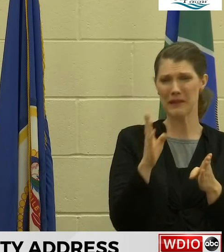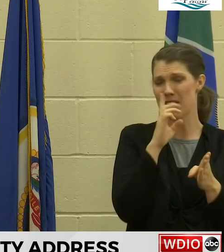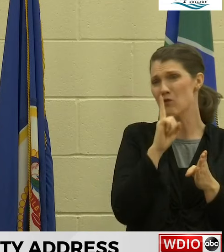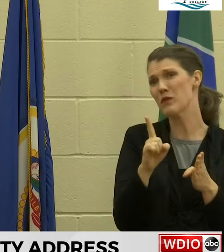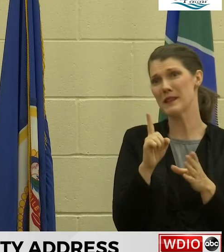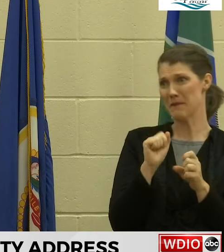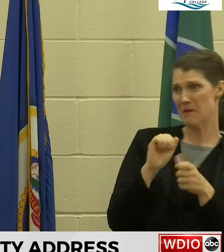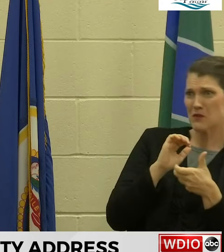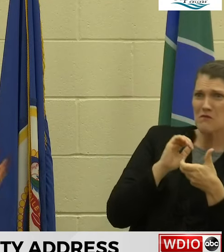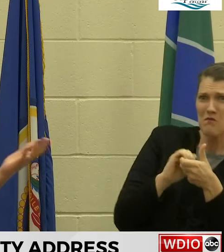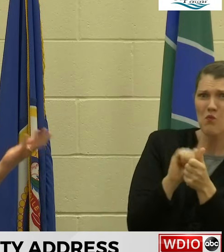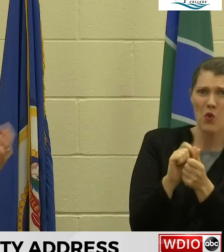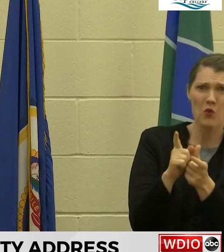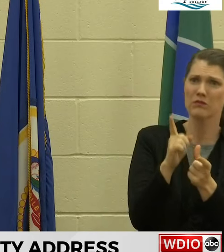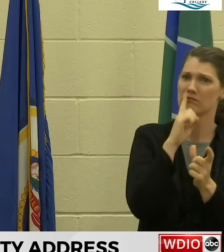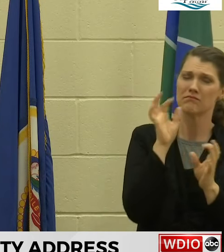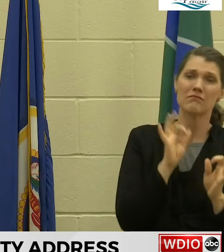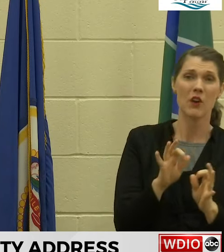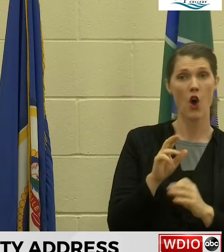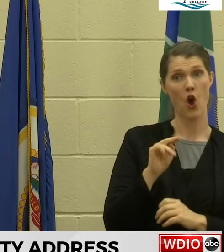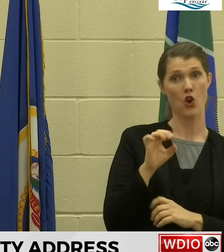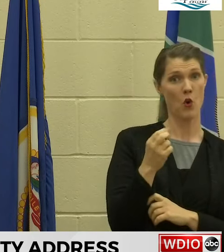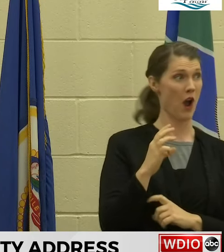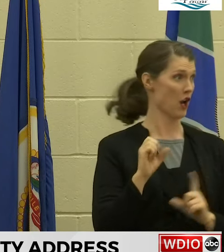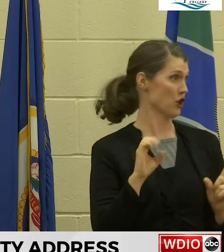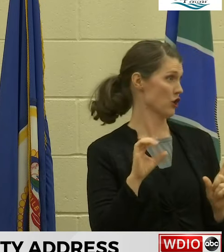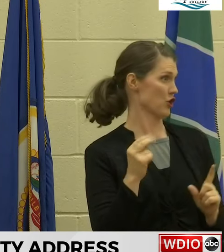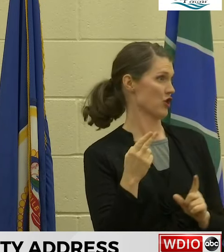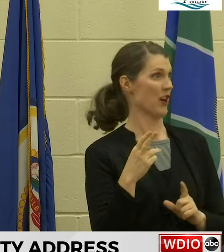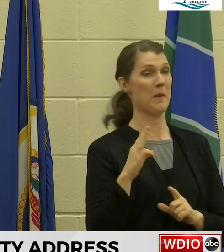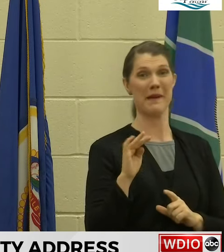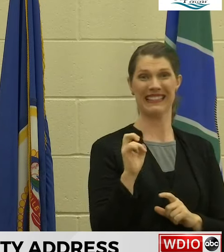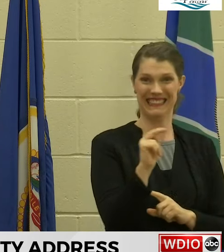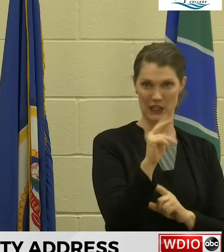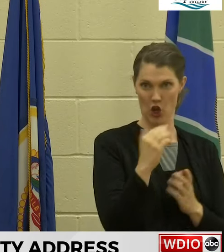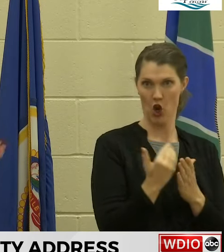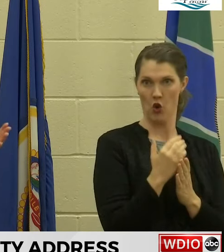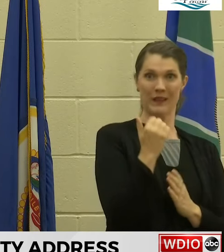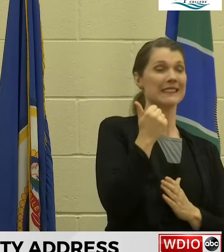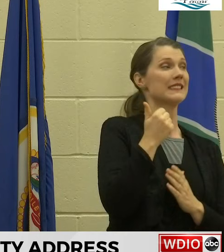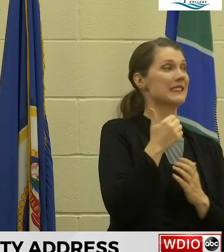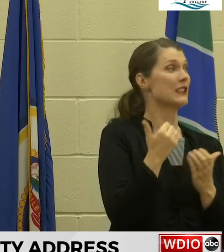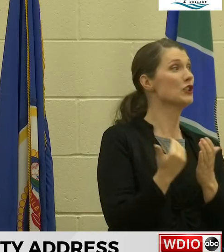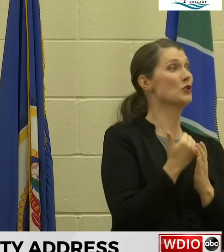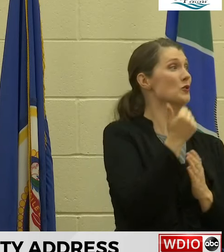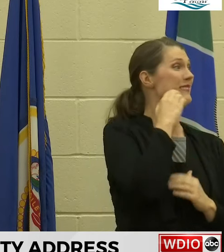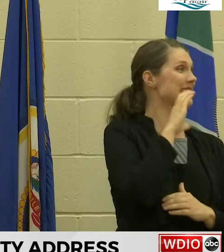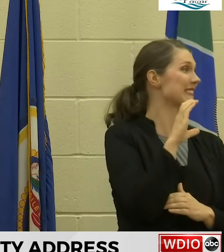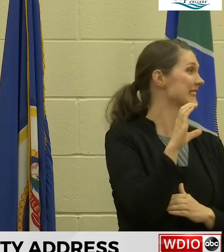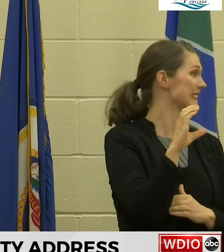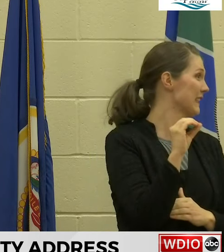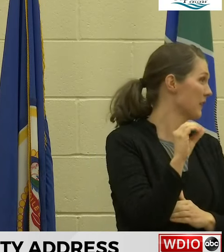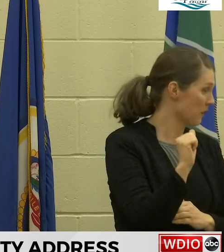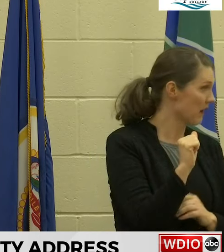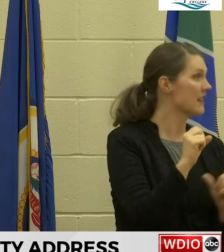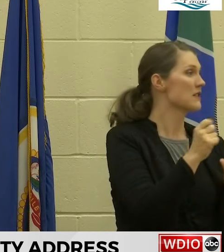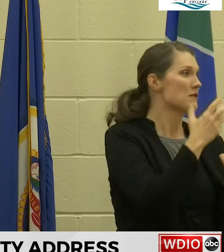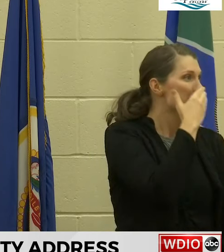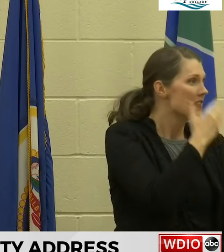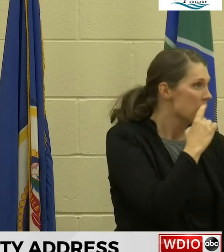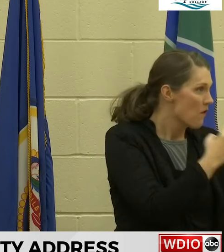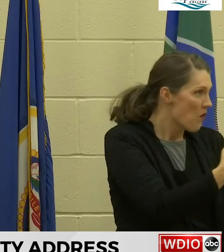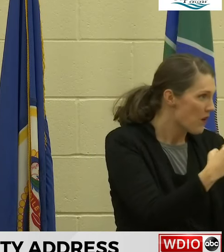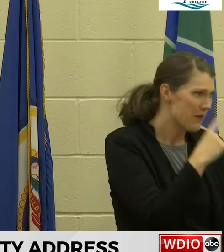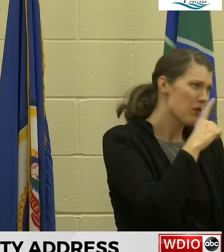is really a gift and a joy. Noah Schuckman is our newish CAO, and it is wonderful to work with you, Noah. So I